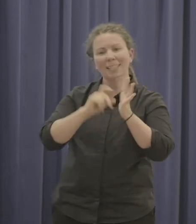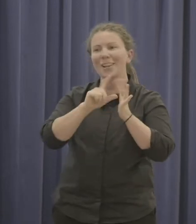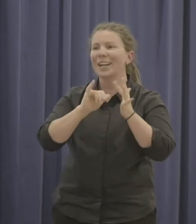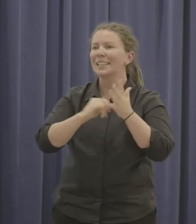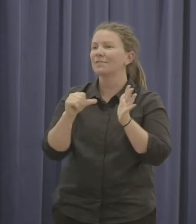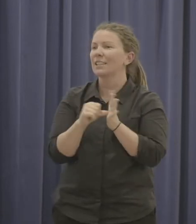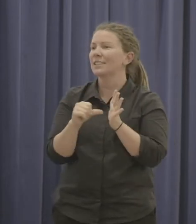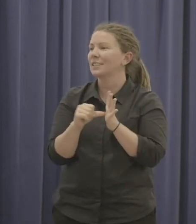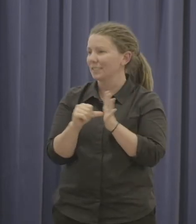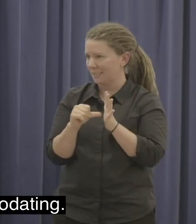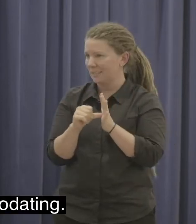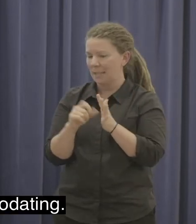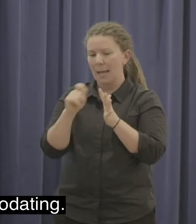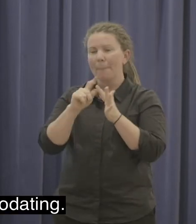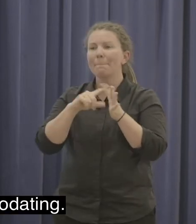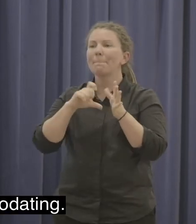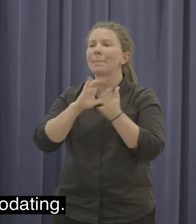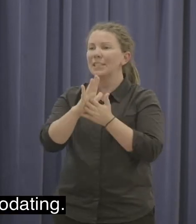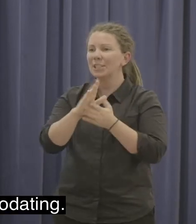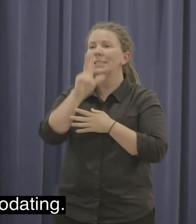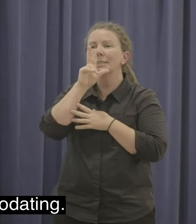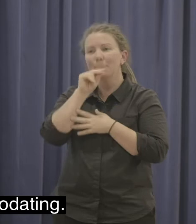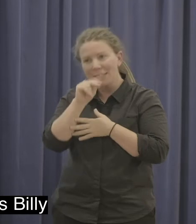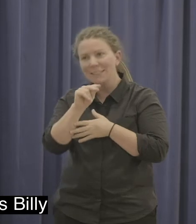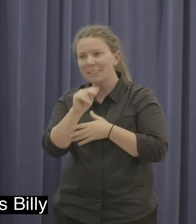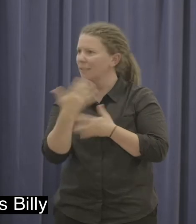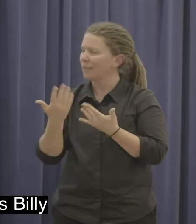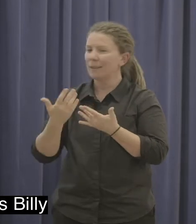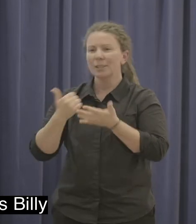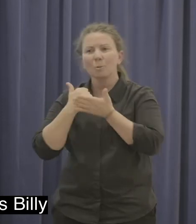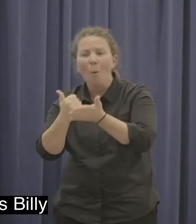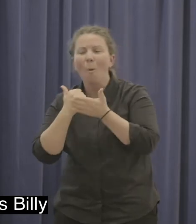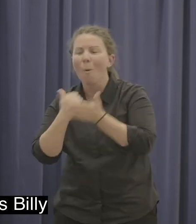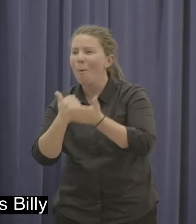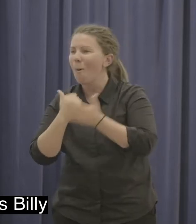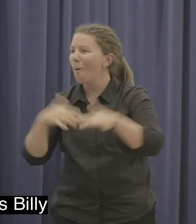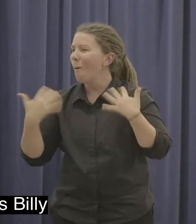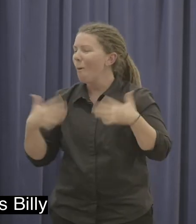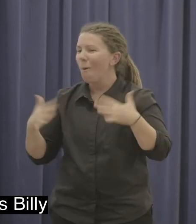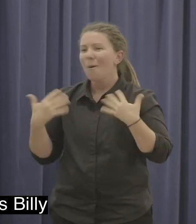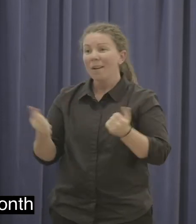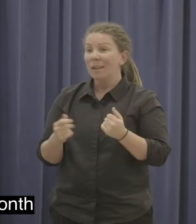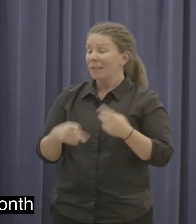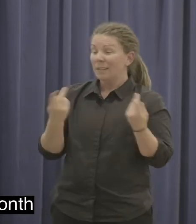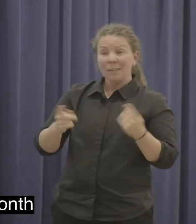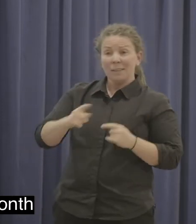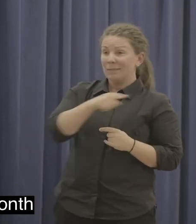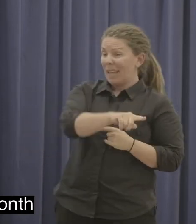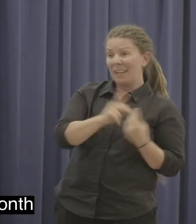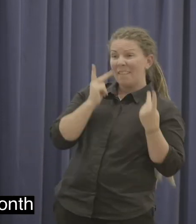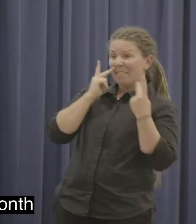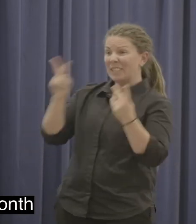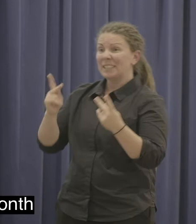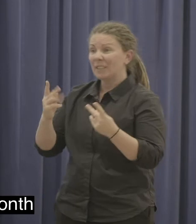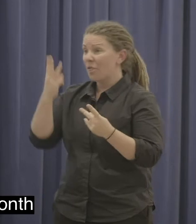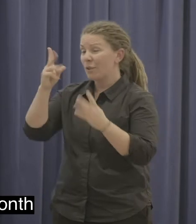NDIS funding. Peach Speech are very accommodating. Her therapist, Amelia Bell, visits Billy at daycare 3 times